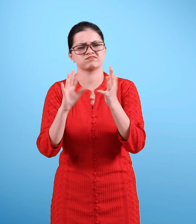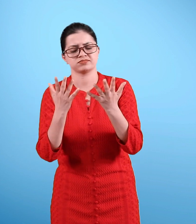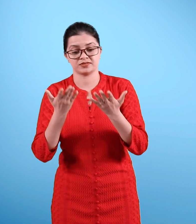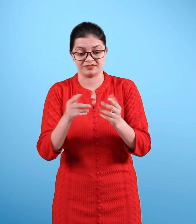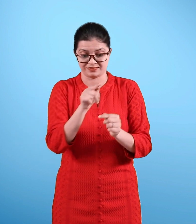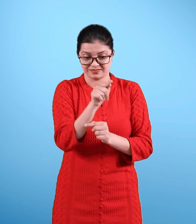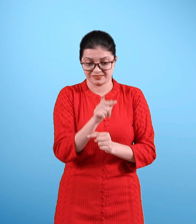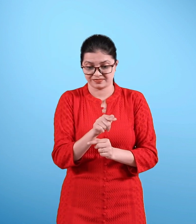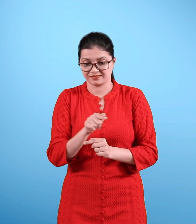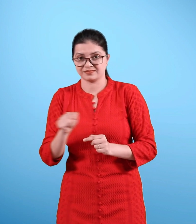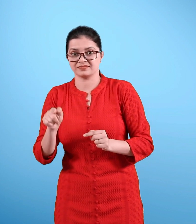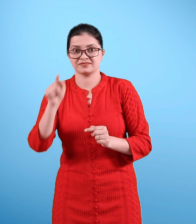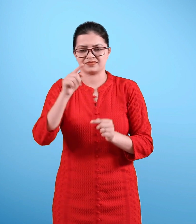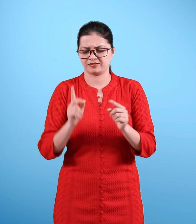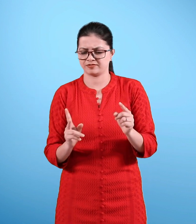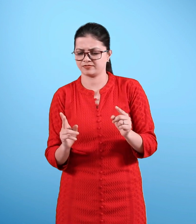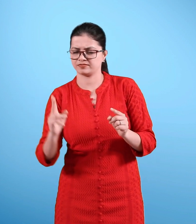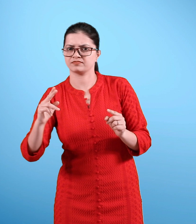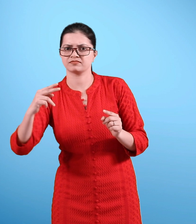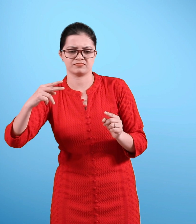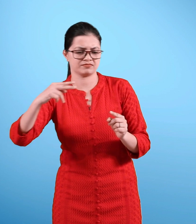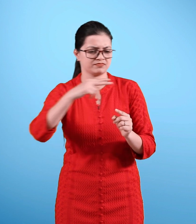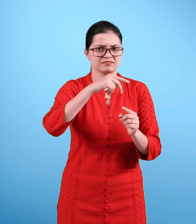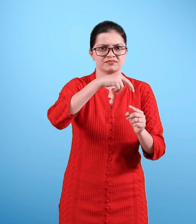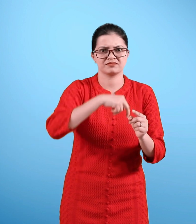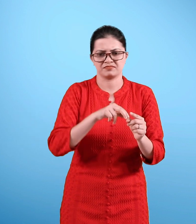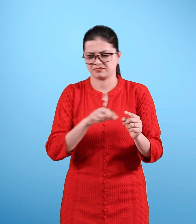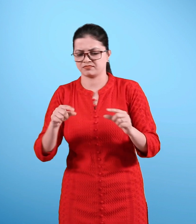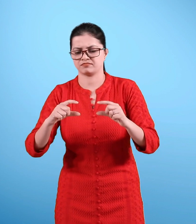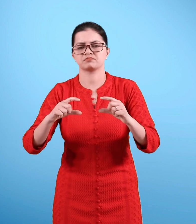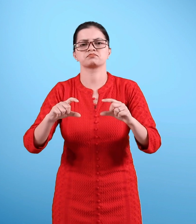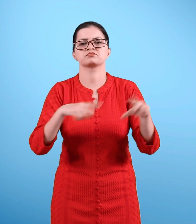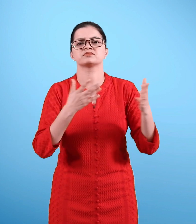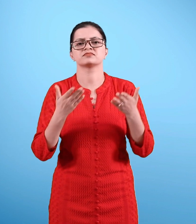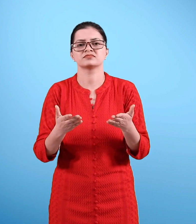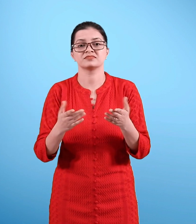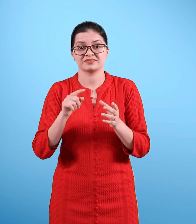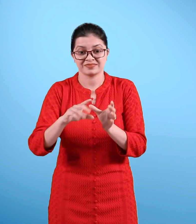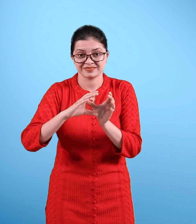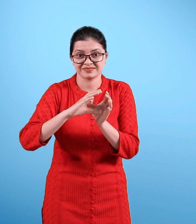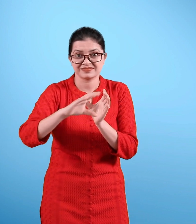Cover this open square in the box with tracing paper or translucent screen.